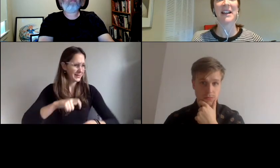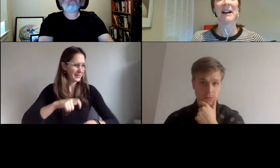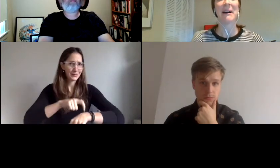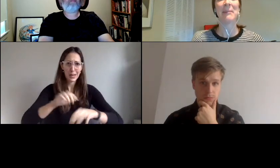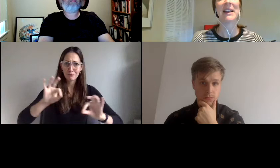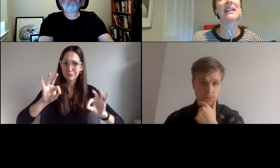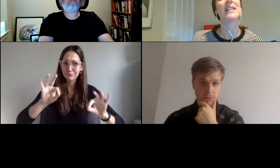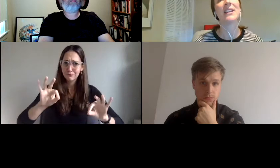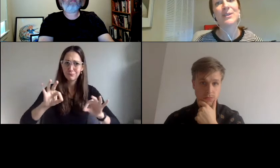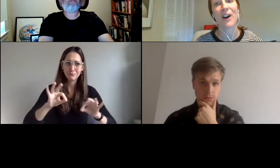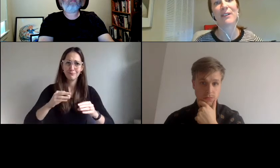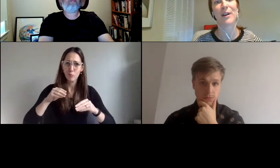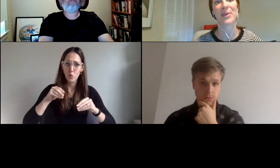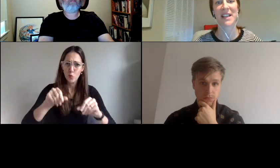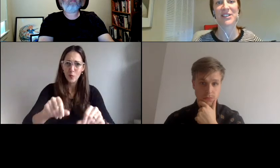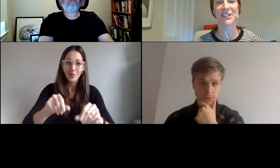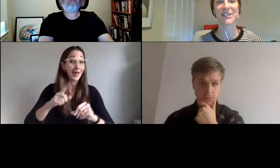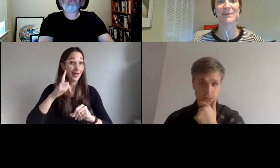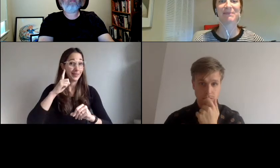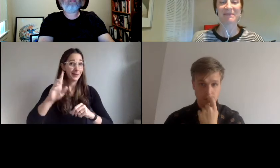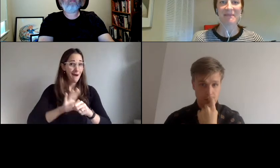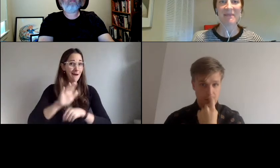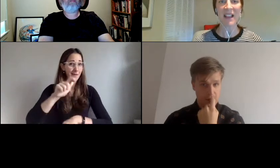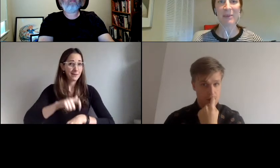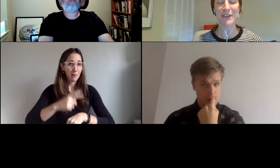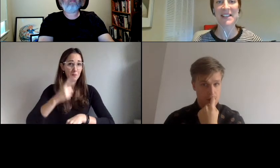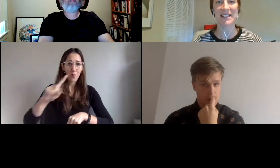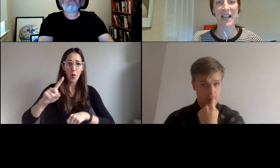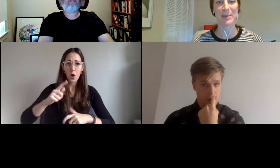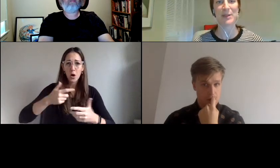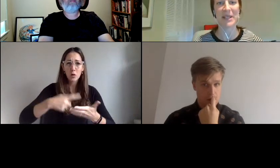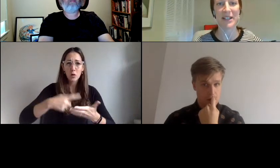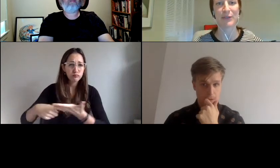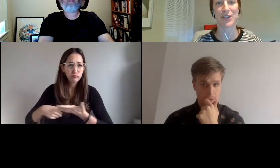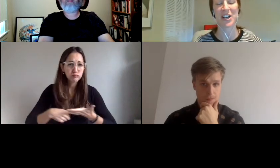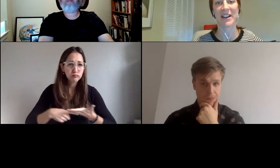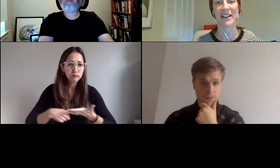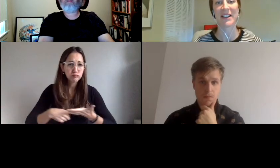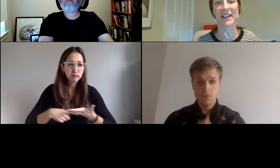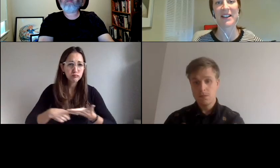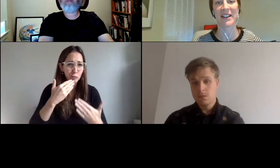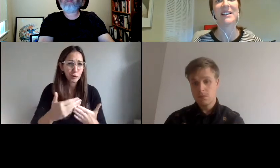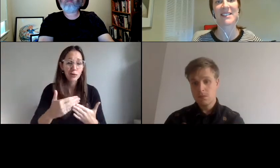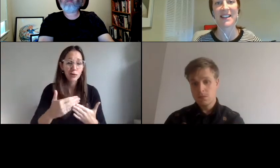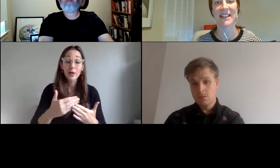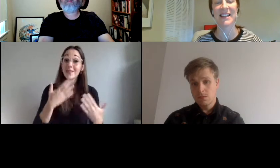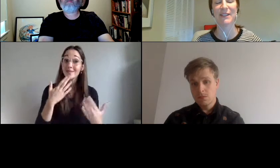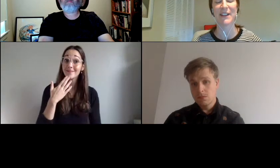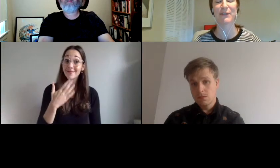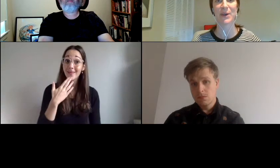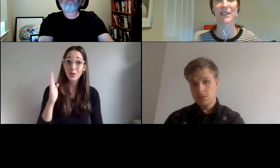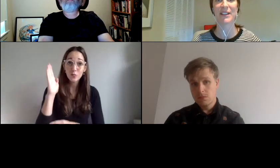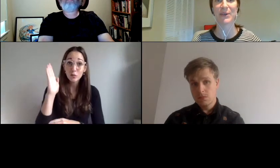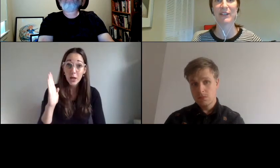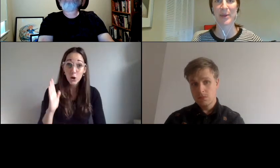discussion. Again, thank you to all of our presenters for taking the time to be here and for sharing the really exciting and